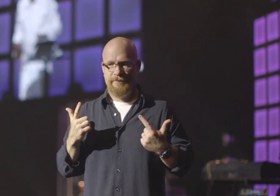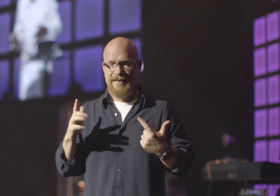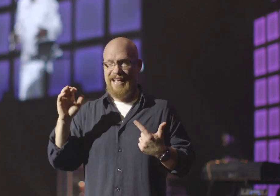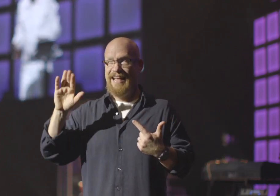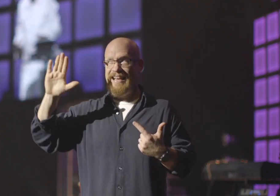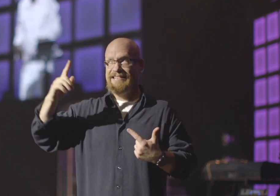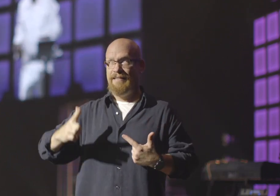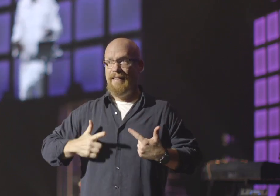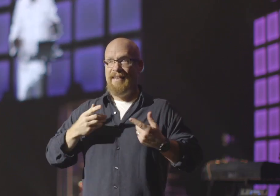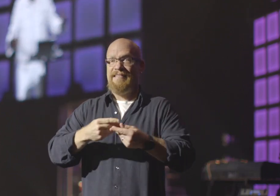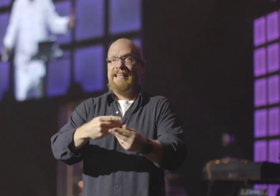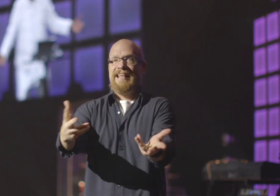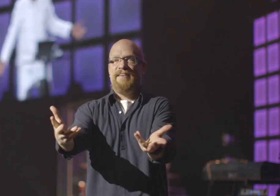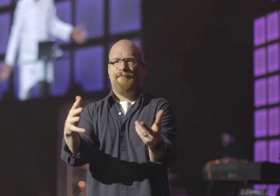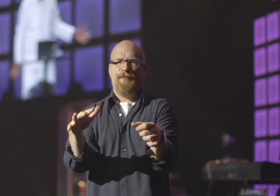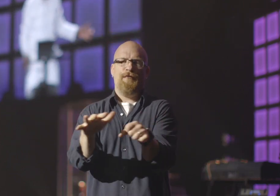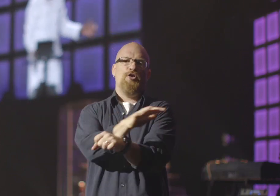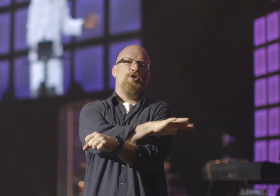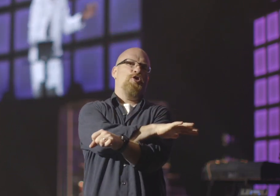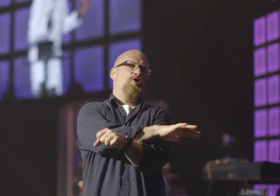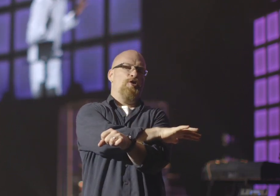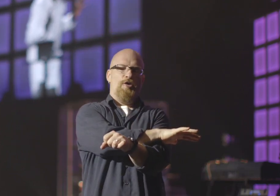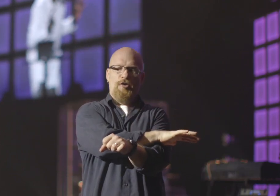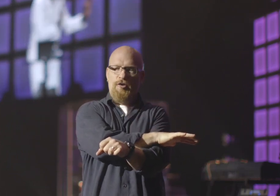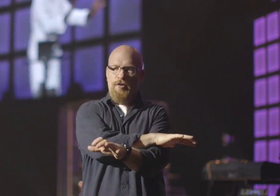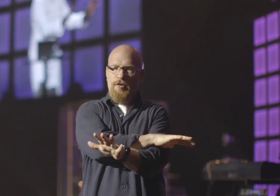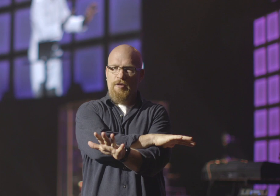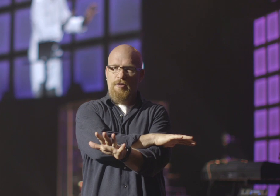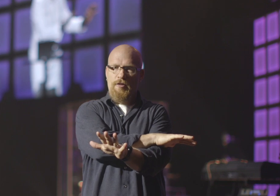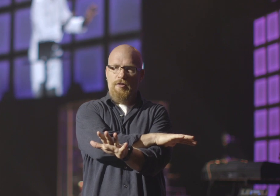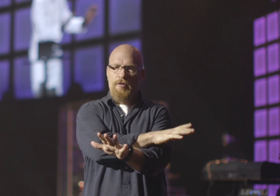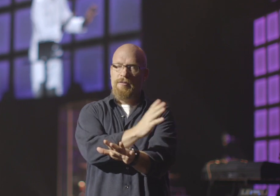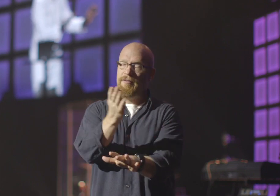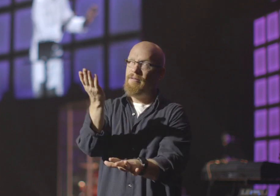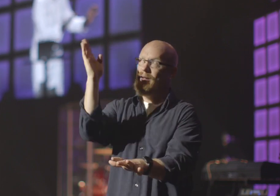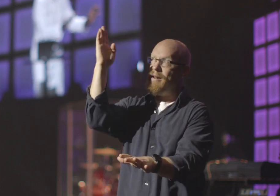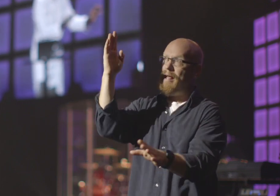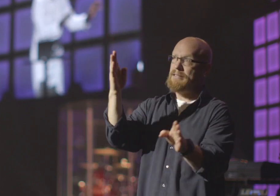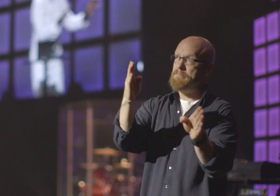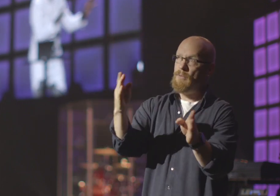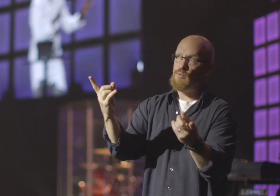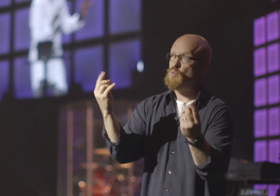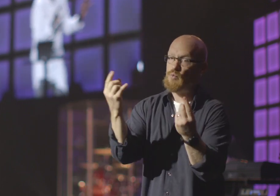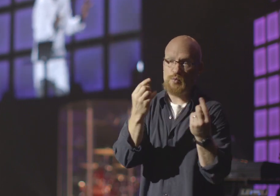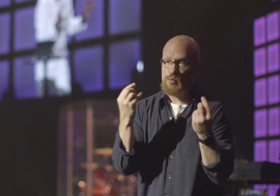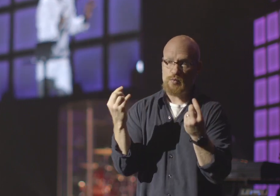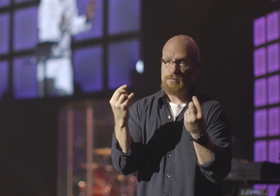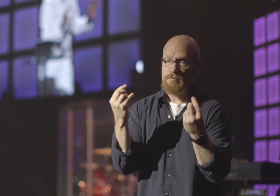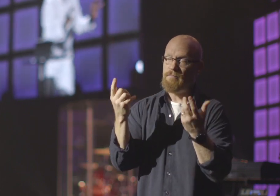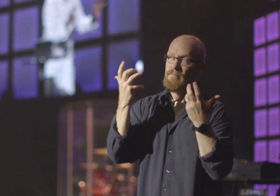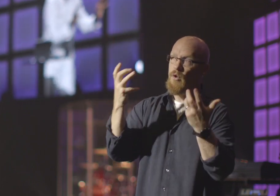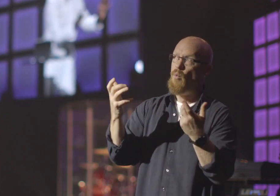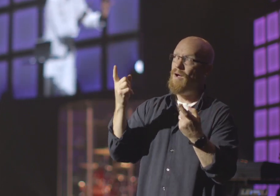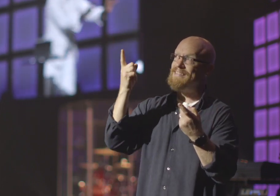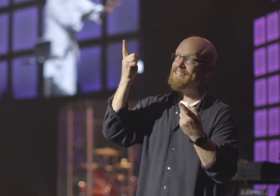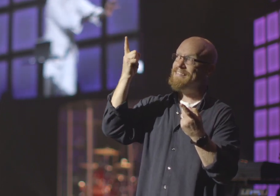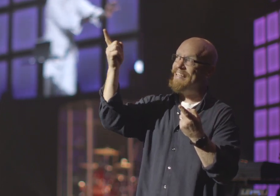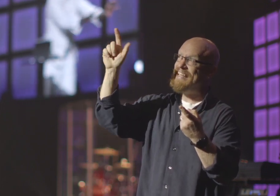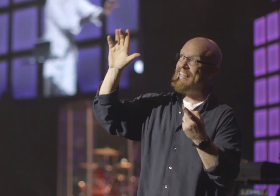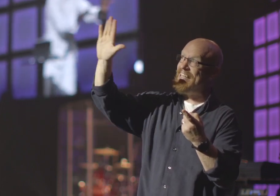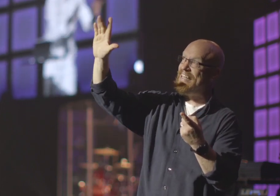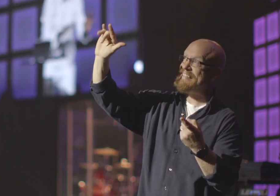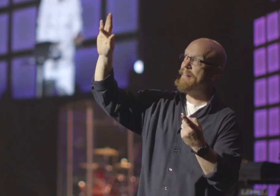more abundantly. So in other words, what God wants to do is that he wants to live his